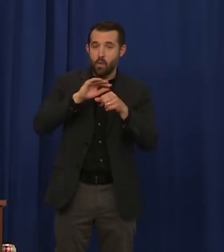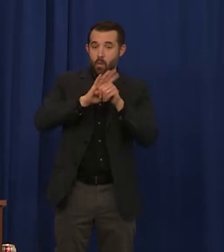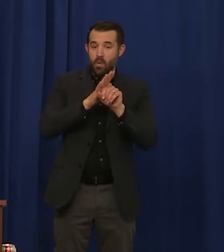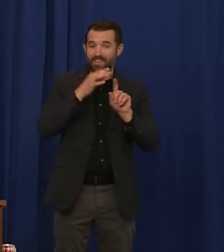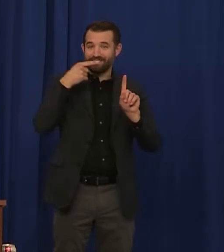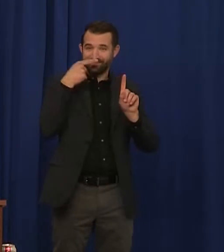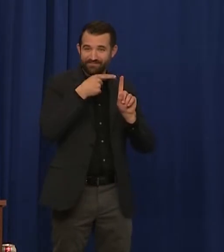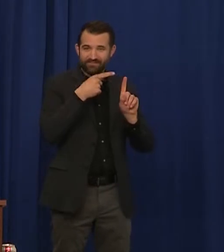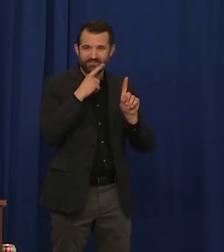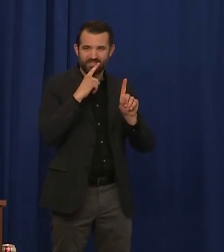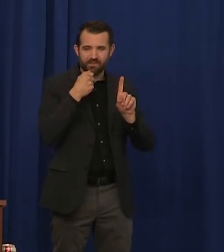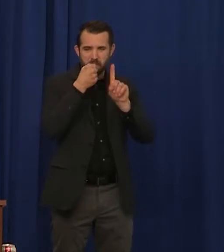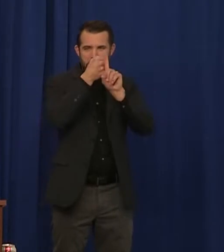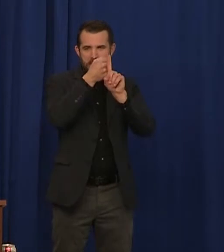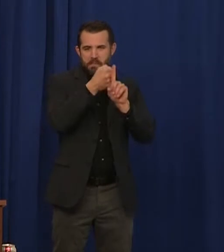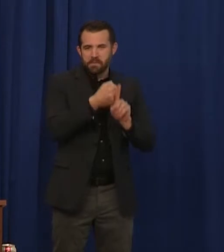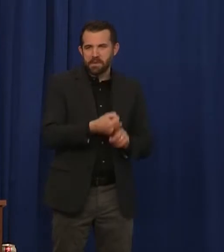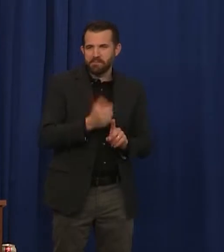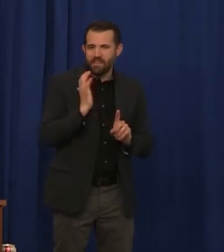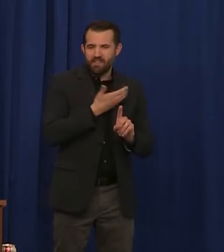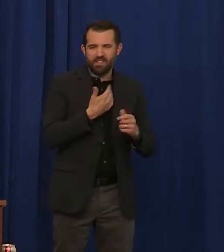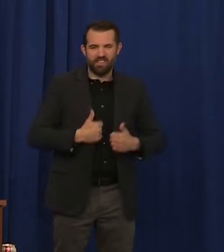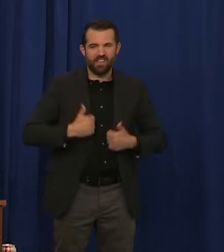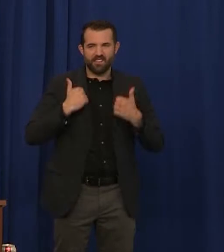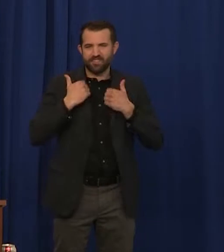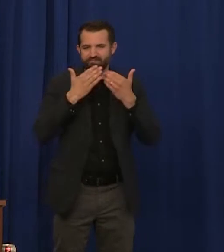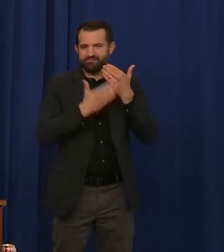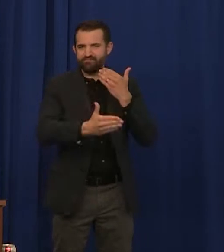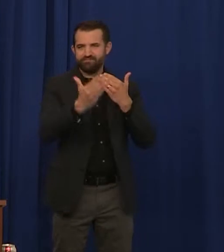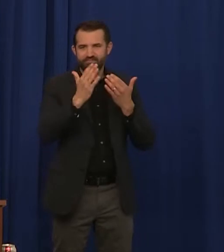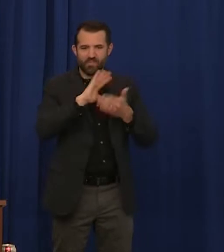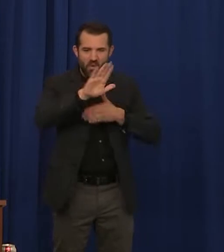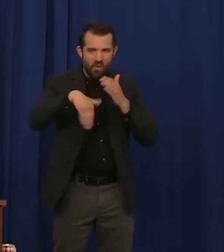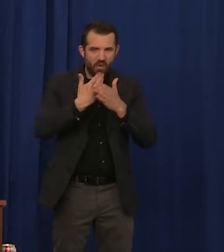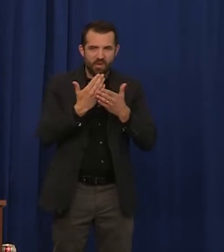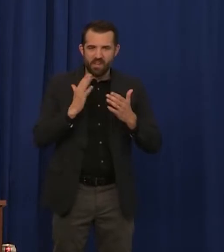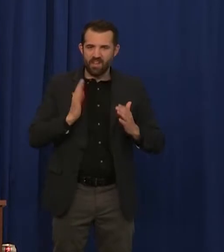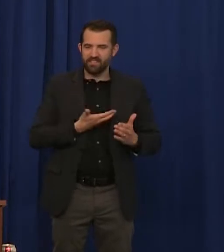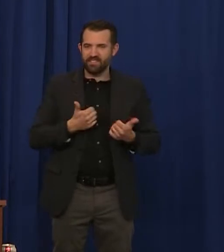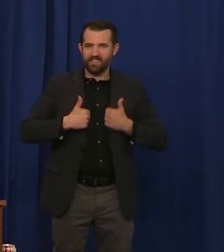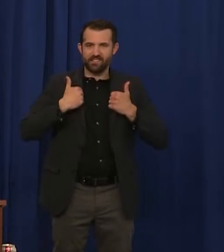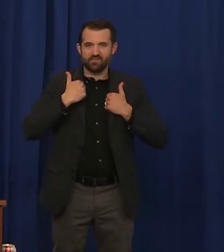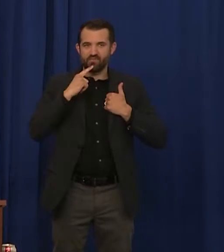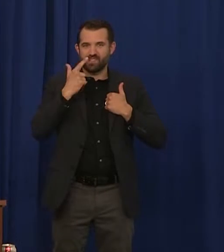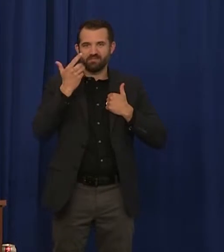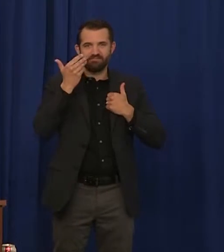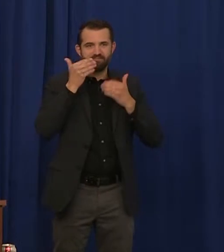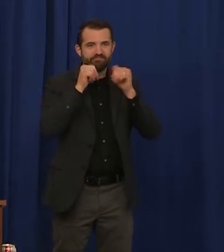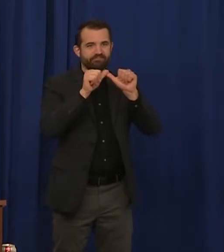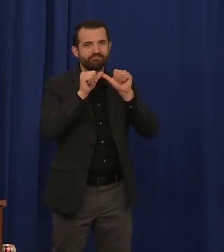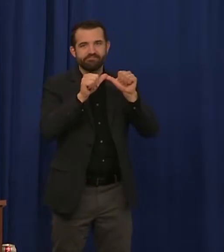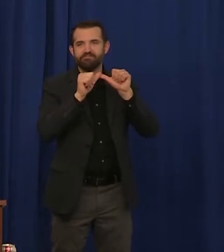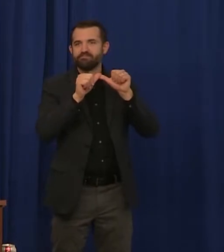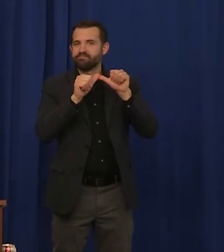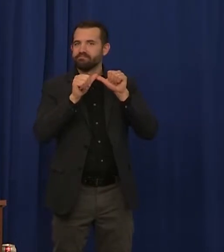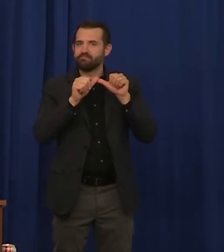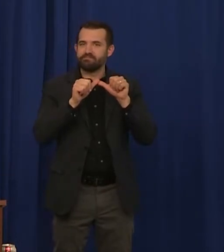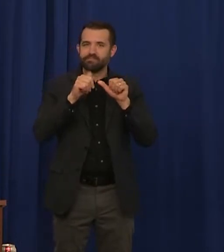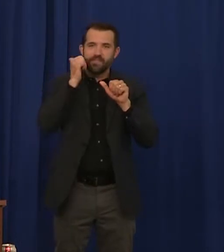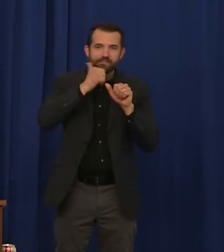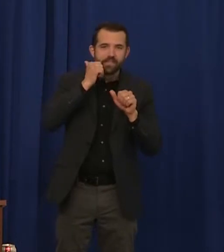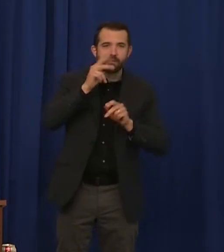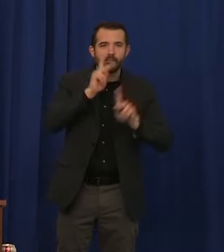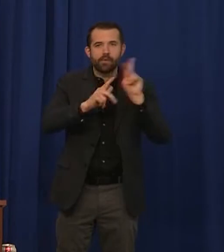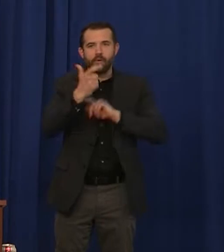and you have been a constant source of reassurance and comfort to many as we're going through